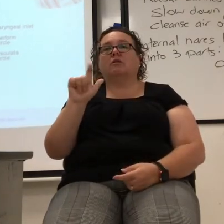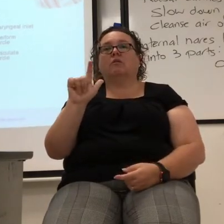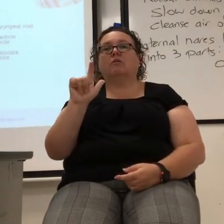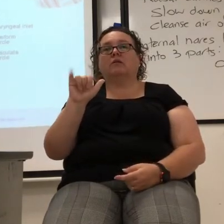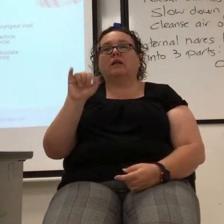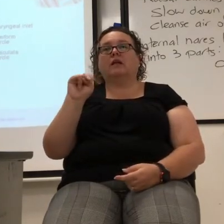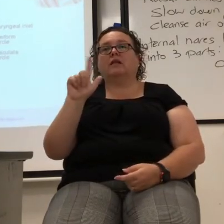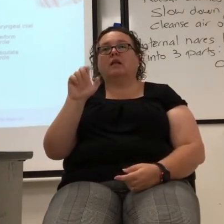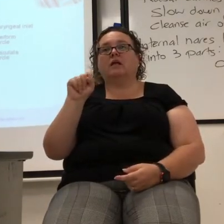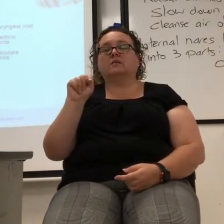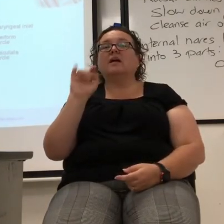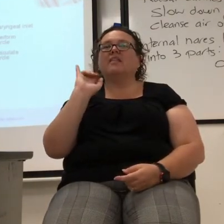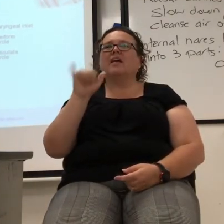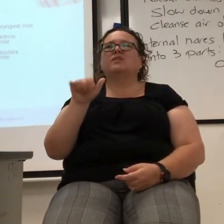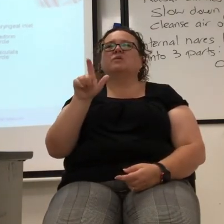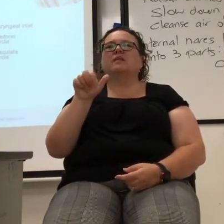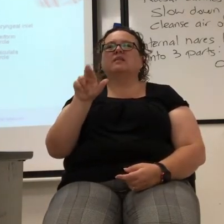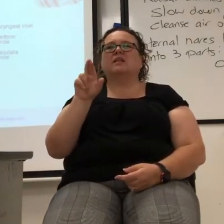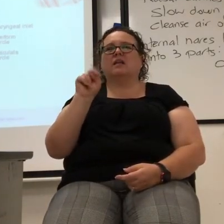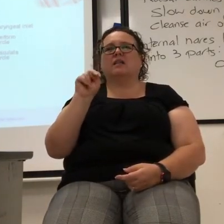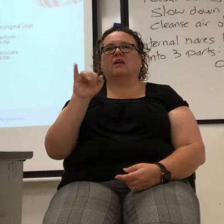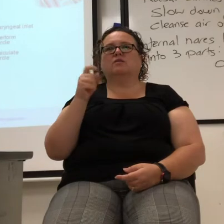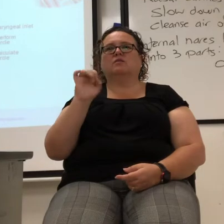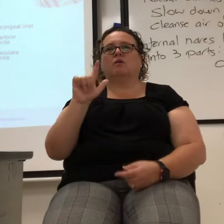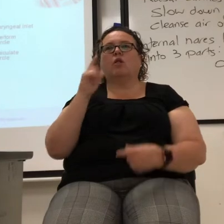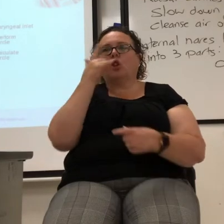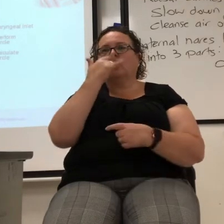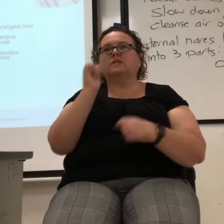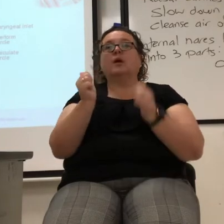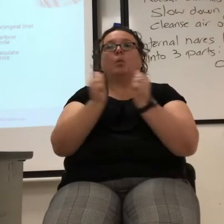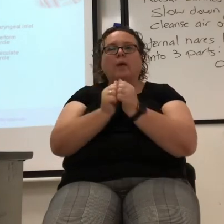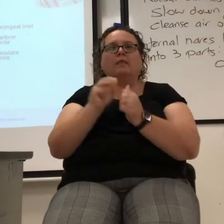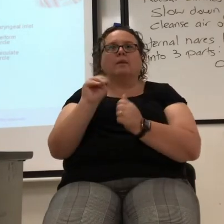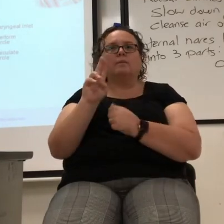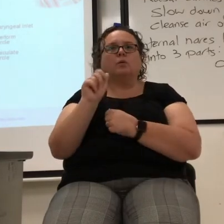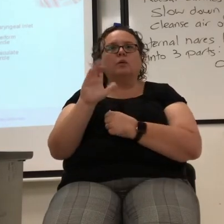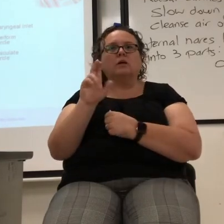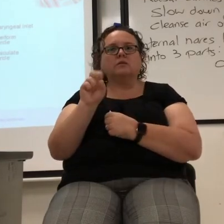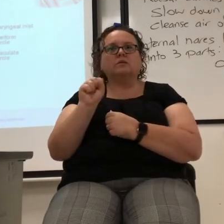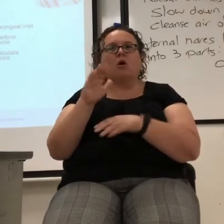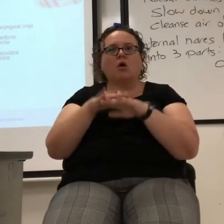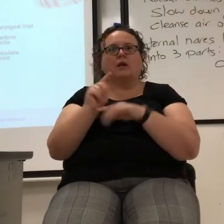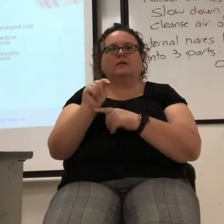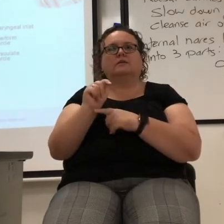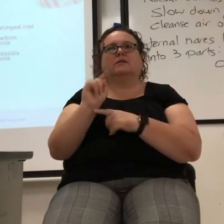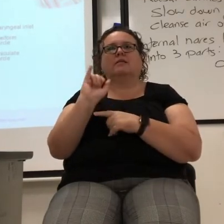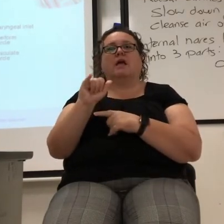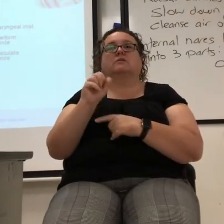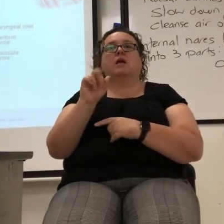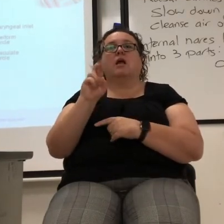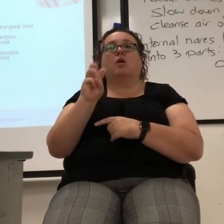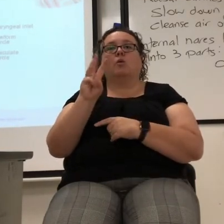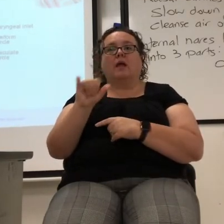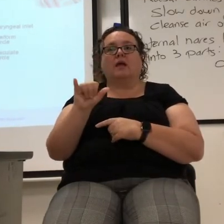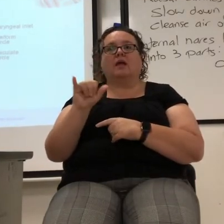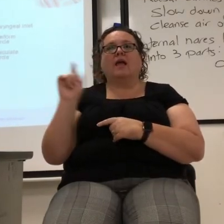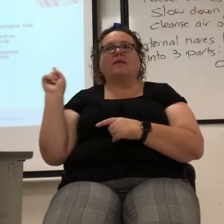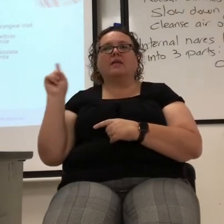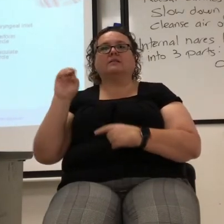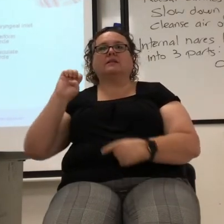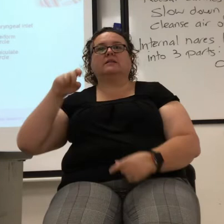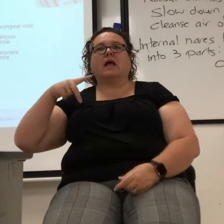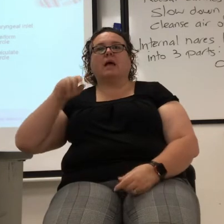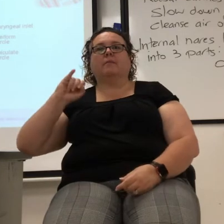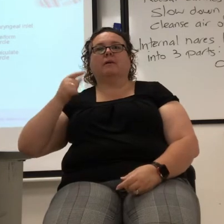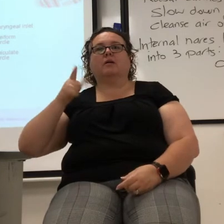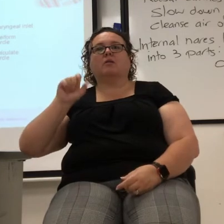larynx looks like with, you know, the mucous membrane on it. Okay, so there you go, that's the airway. And this is the epiglottis. Every